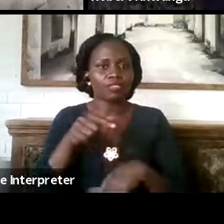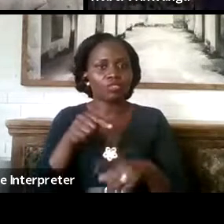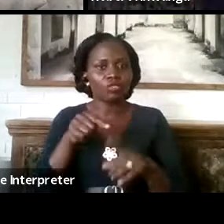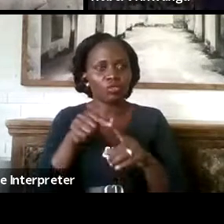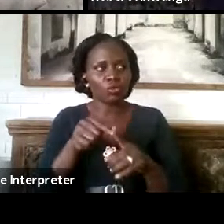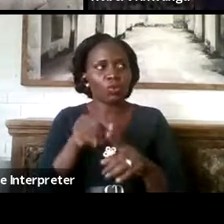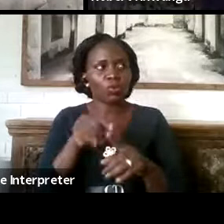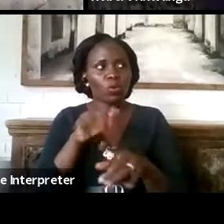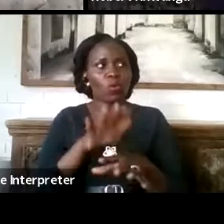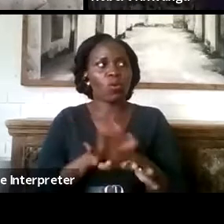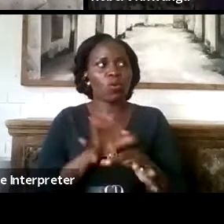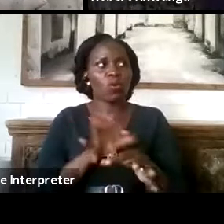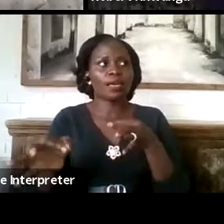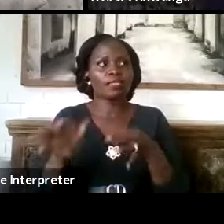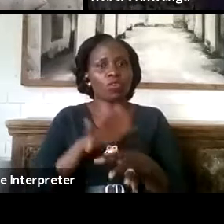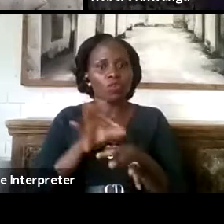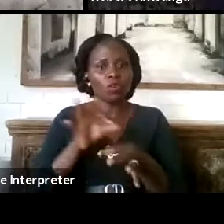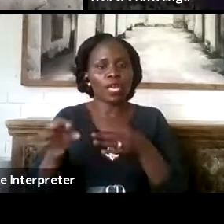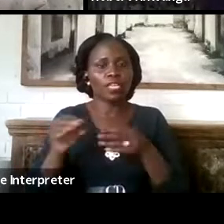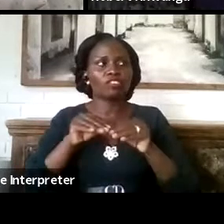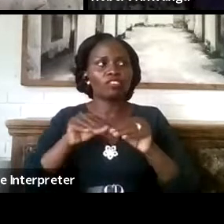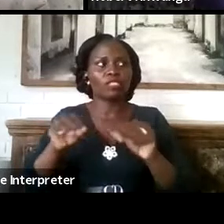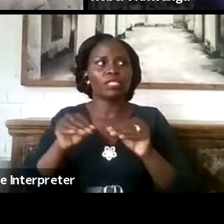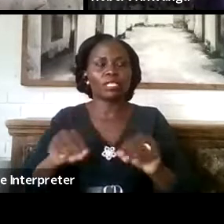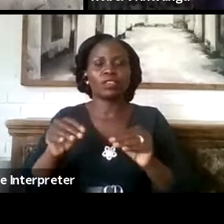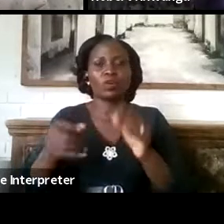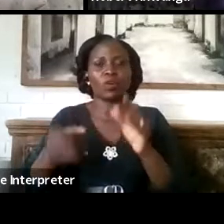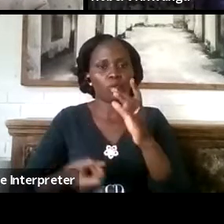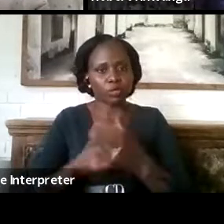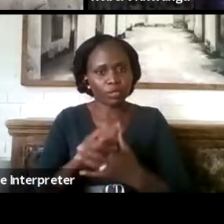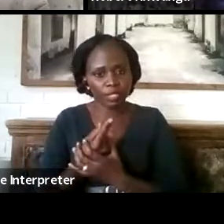training opportunities, I think